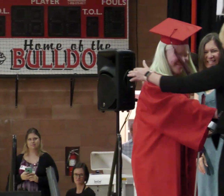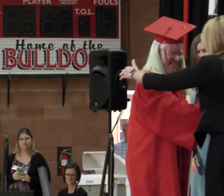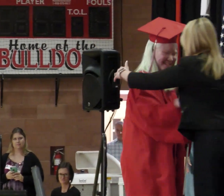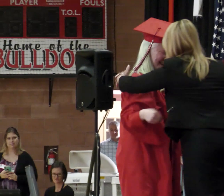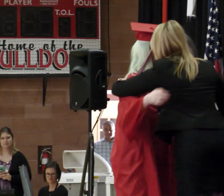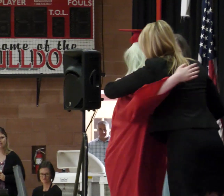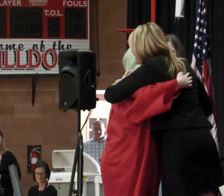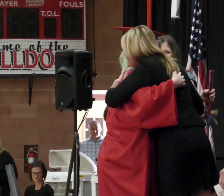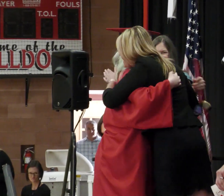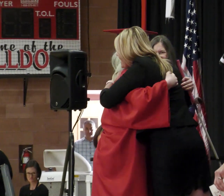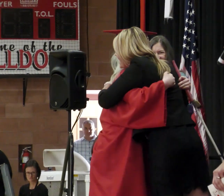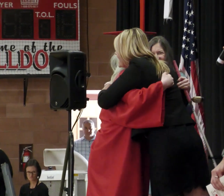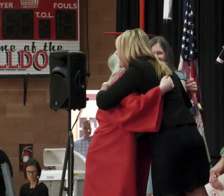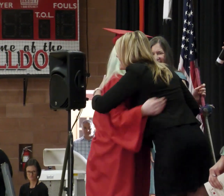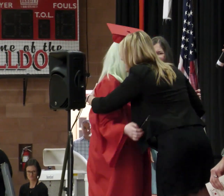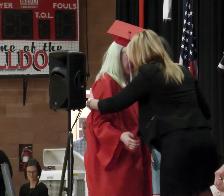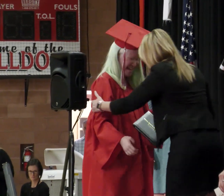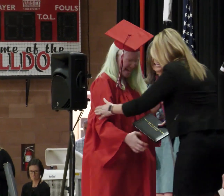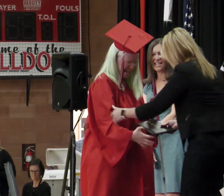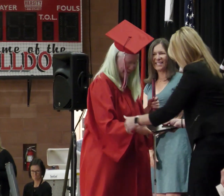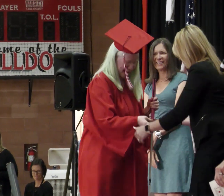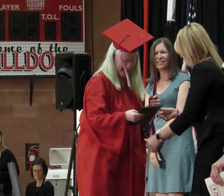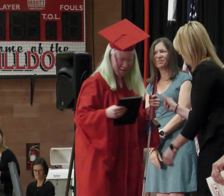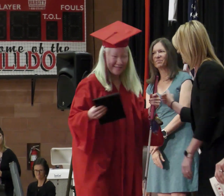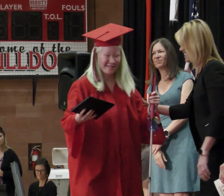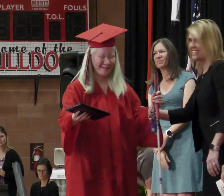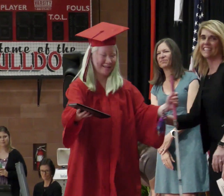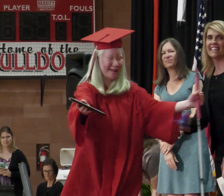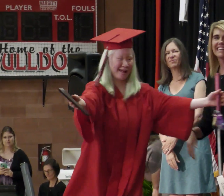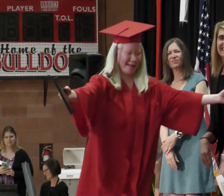Giving Miss Tara a hug Accepting her diploma